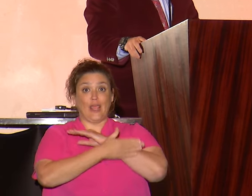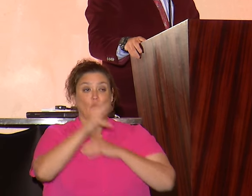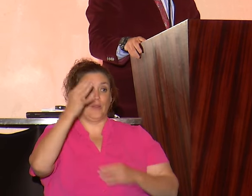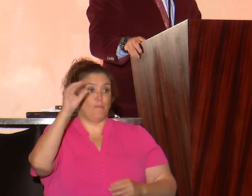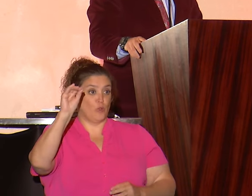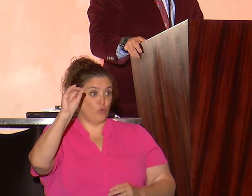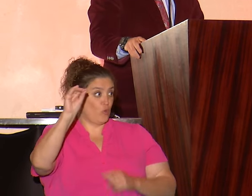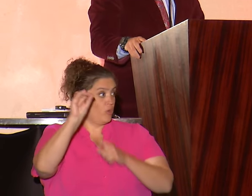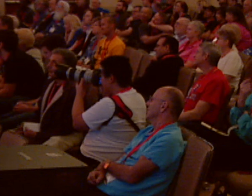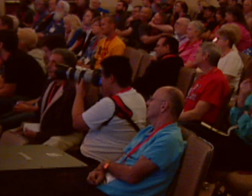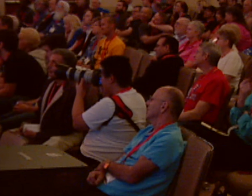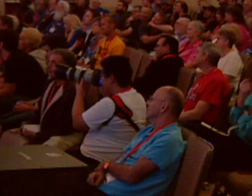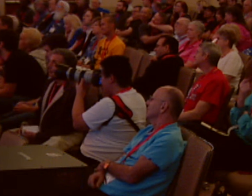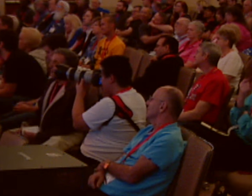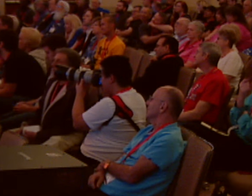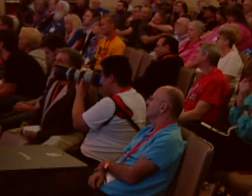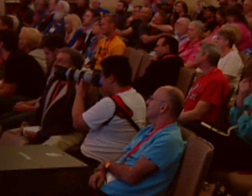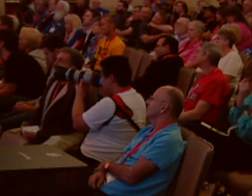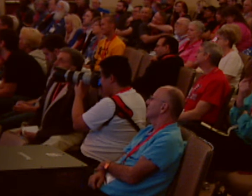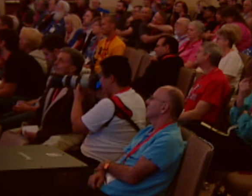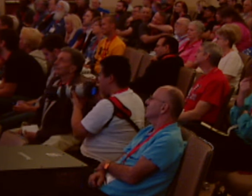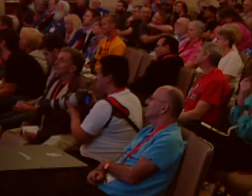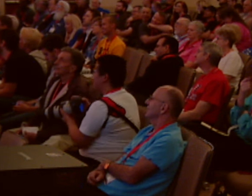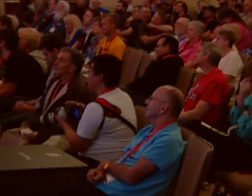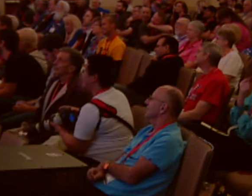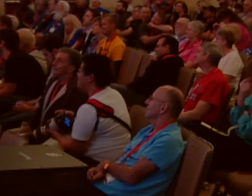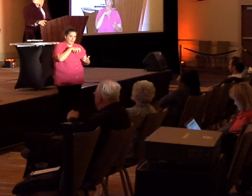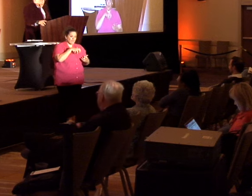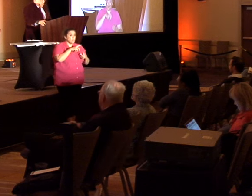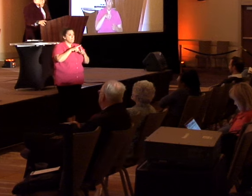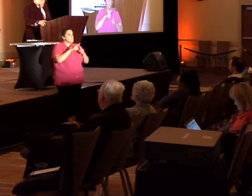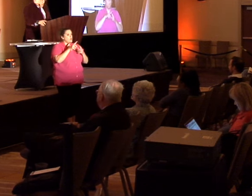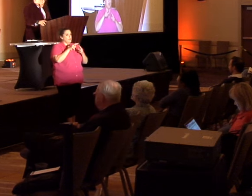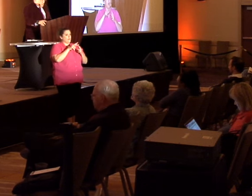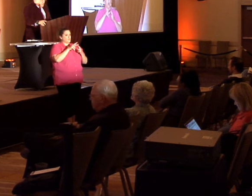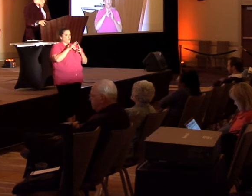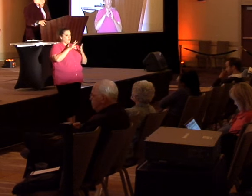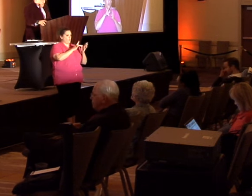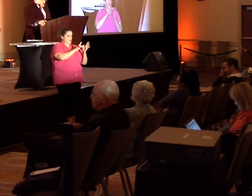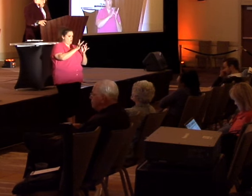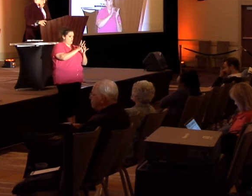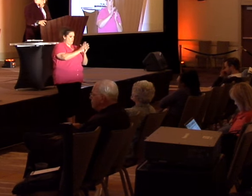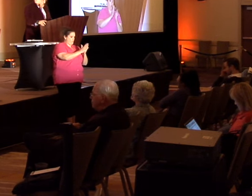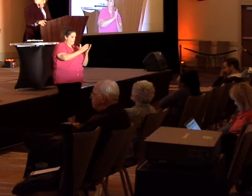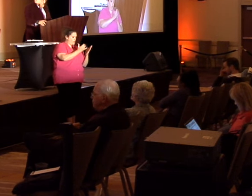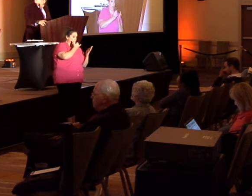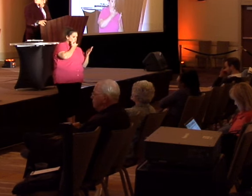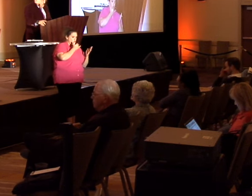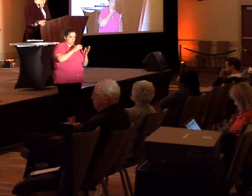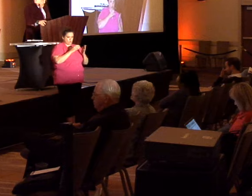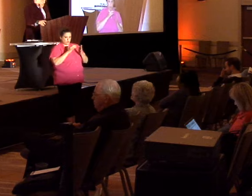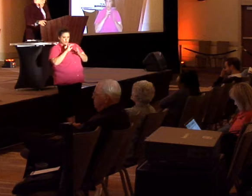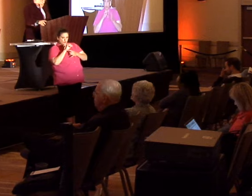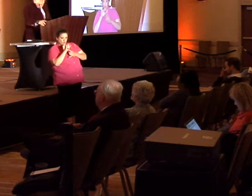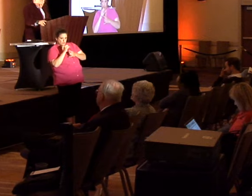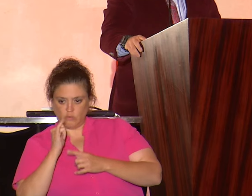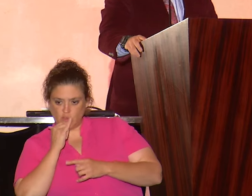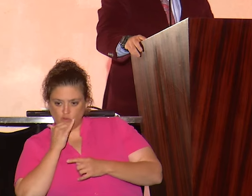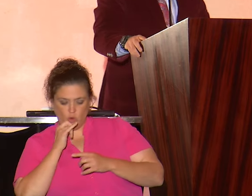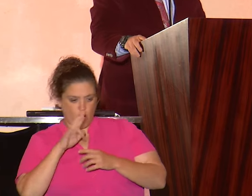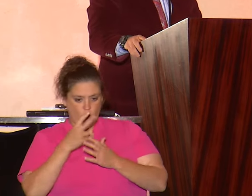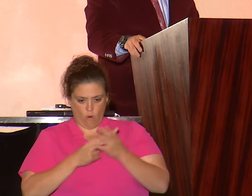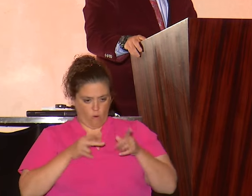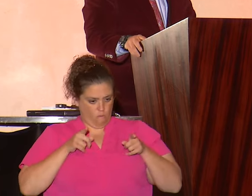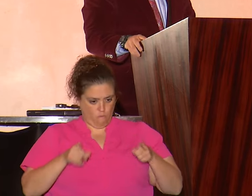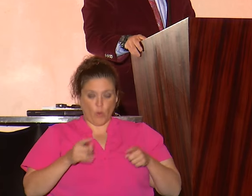Who says atheists are undisciplined? Either the Bible is wrong, Smith is wrong, or they are both wrong.